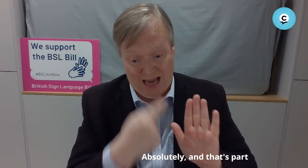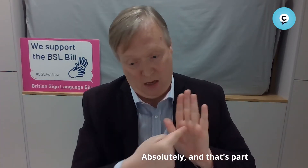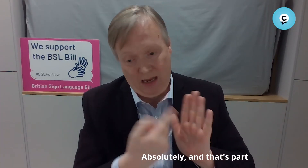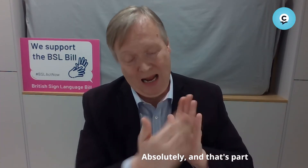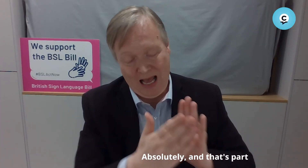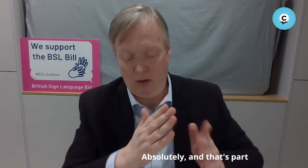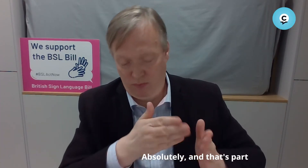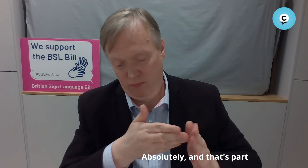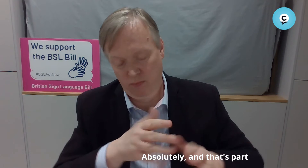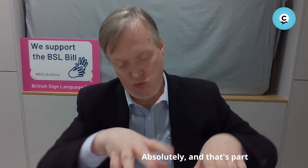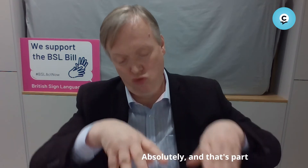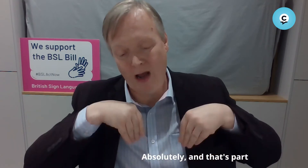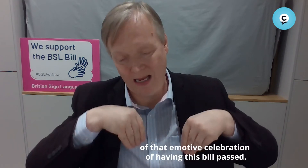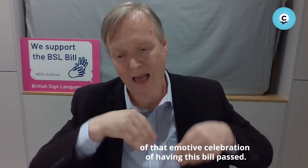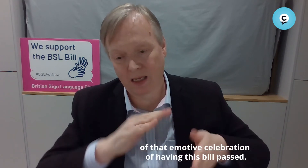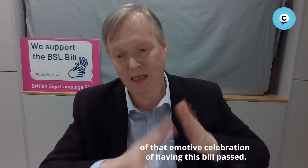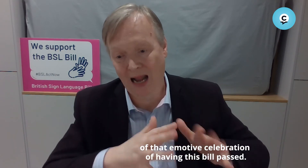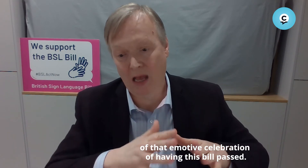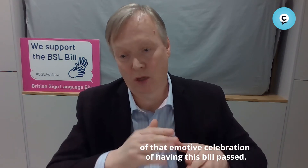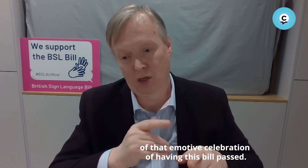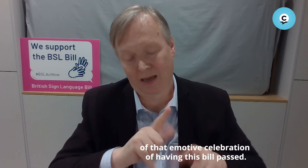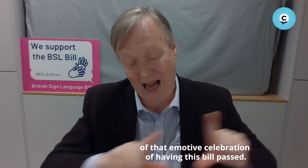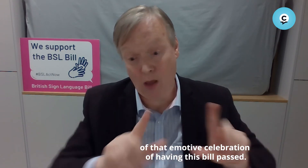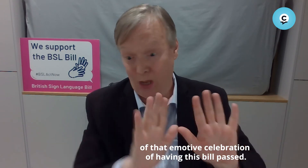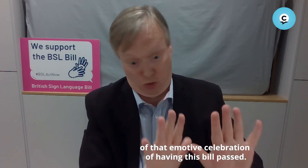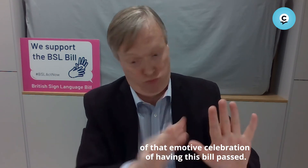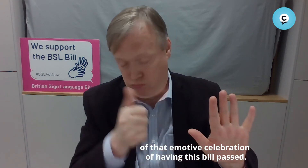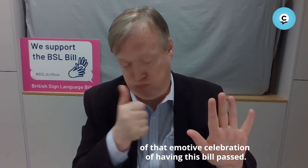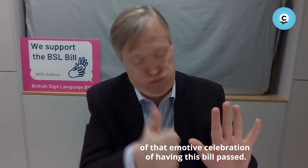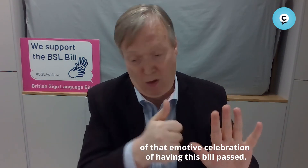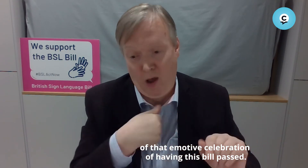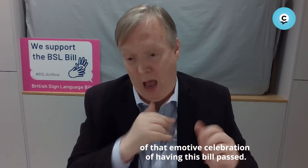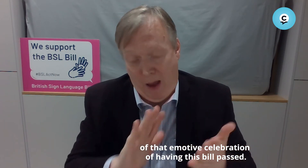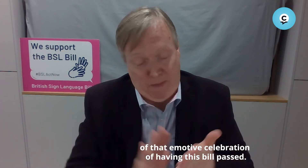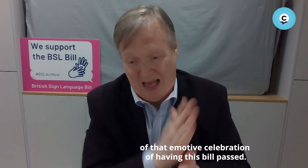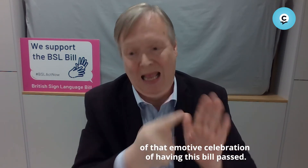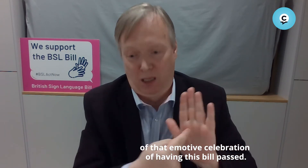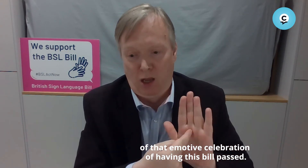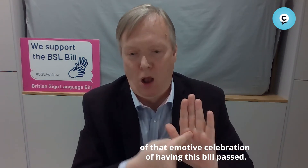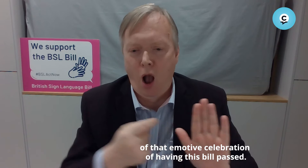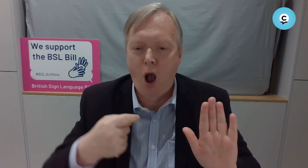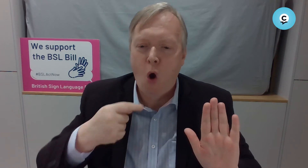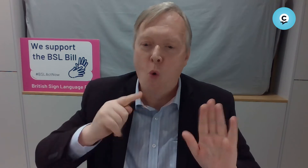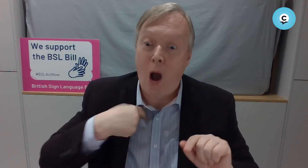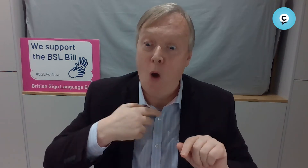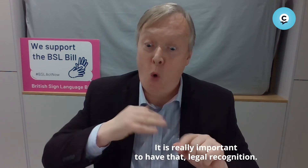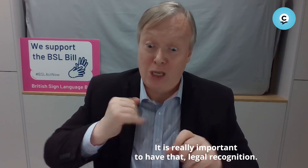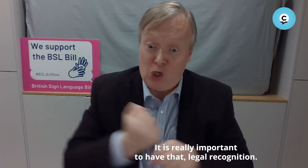Absolutely, and that's part of that emotive celebration of having this bill passed. It is